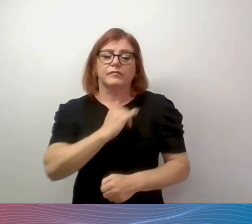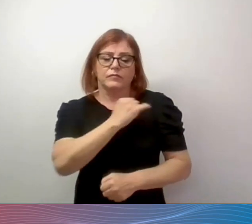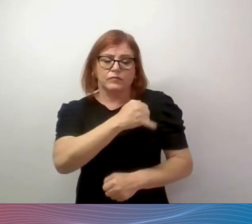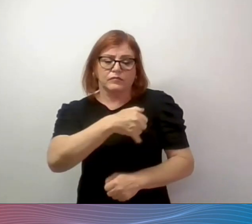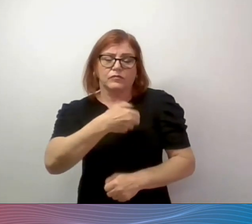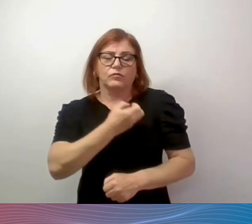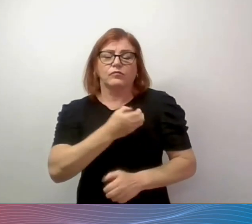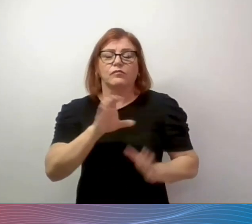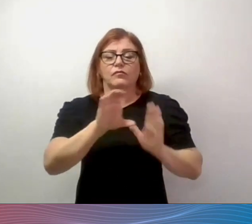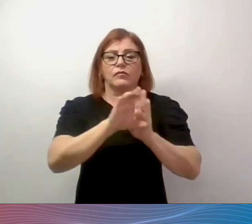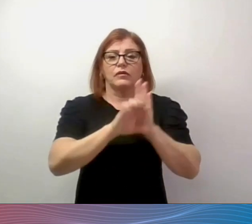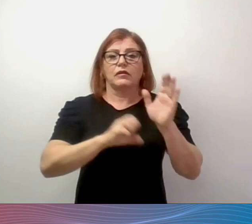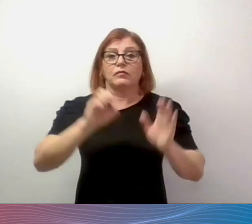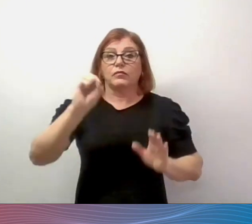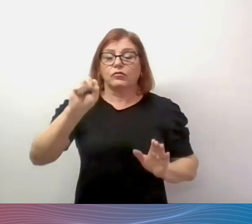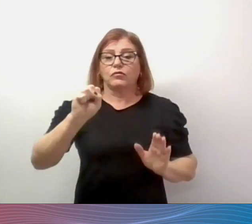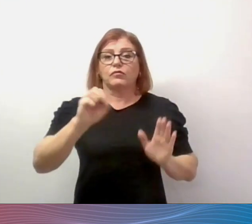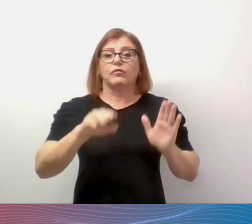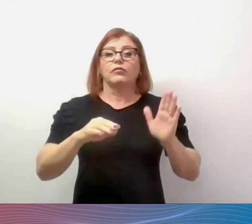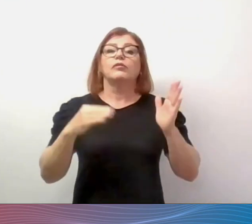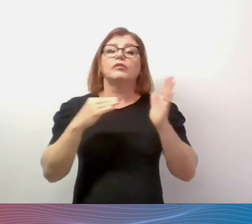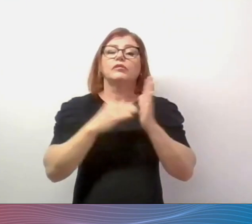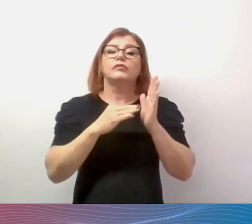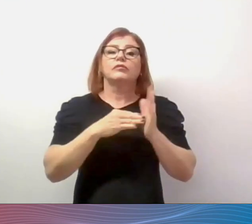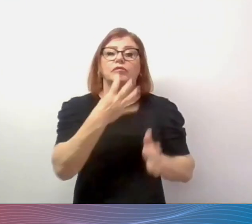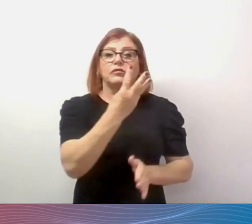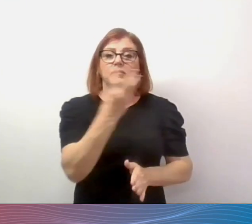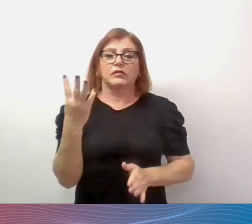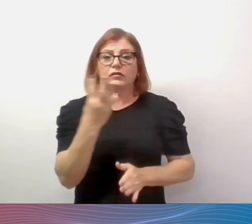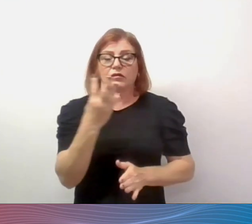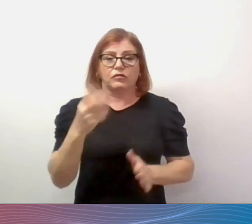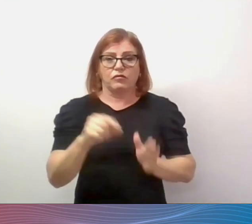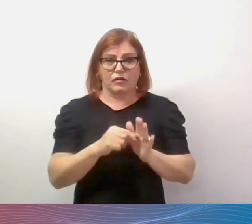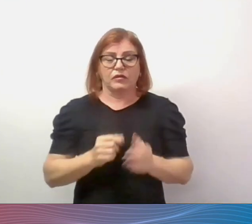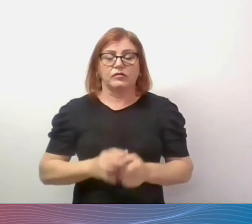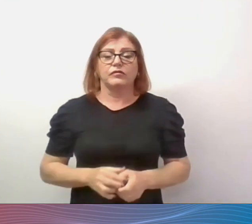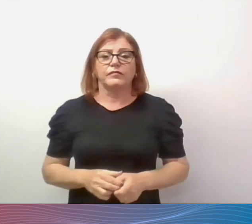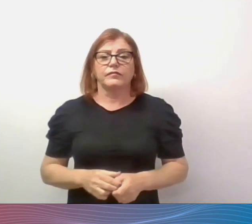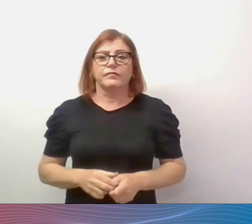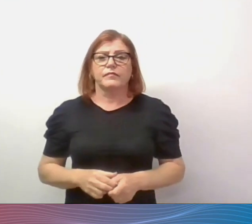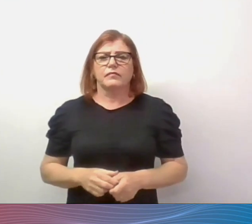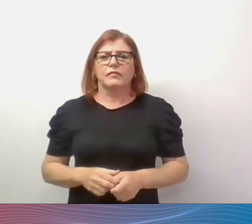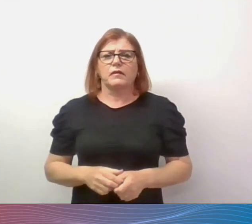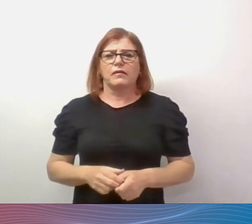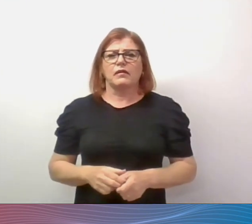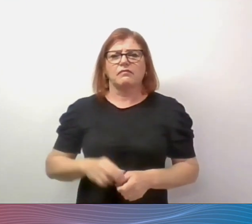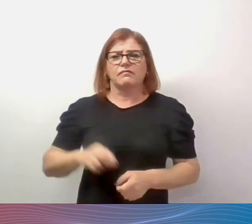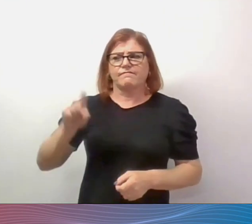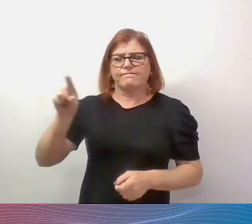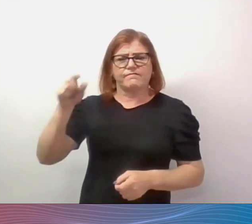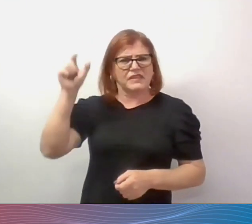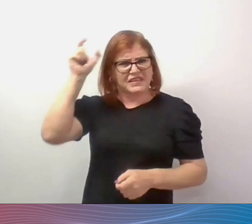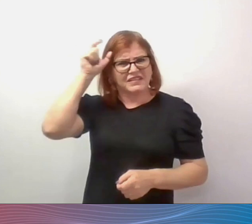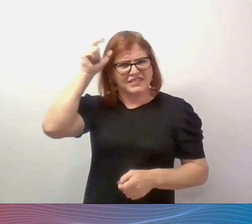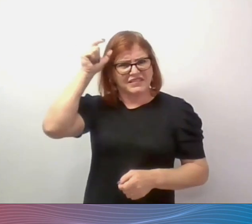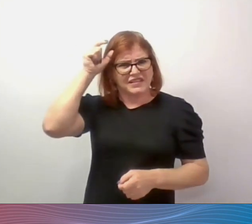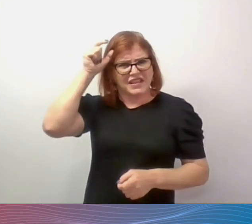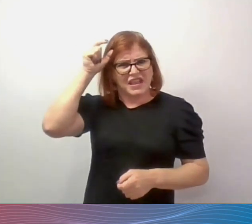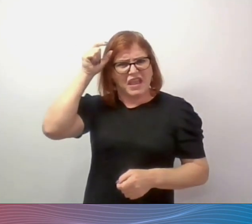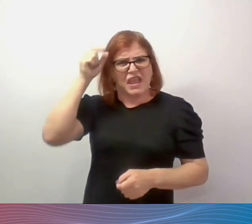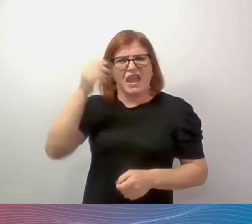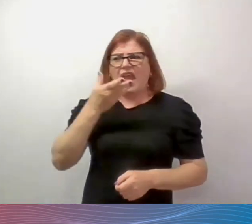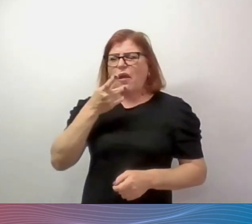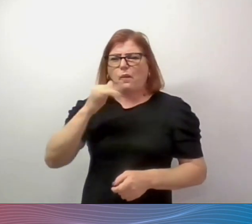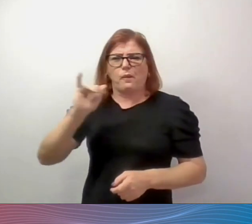diz que ele é o pai da mentira, ele jamais firmou na verdade. And John 8:44 says